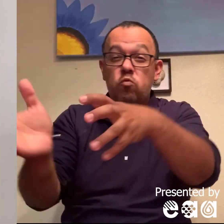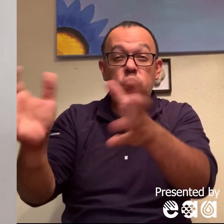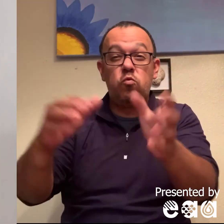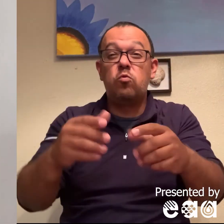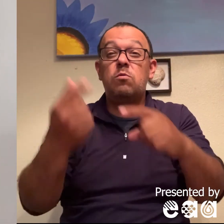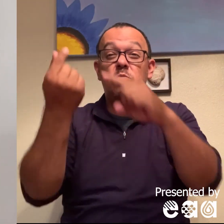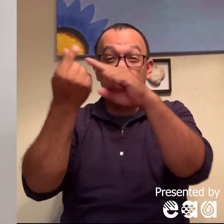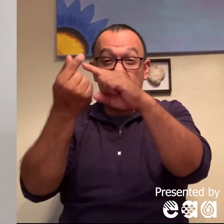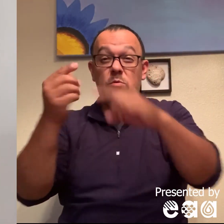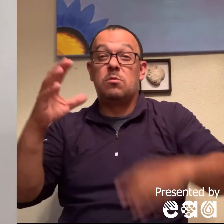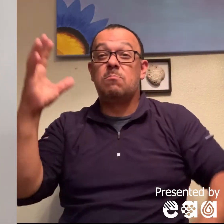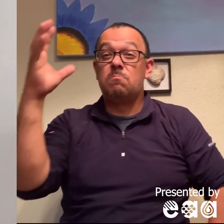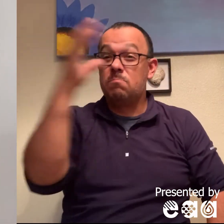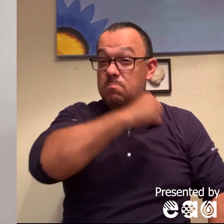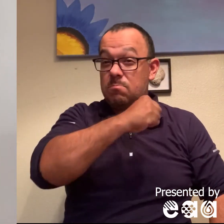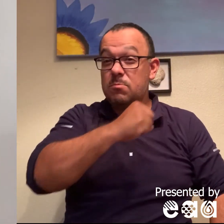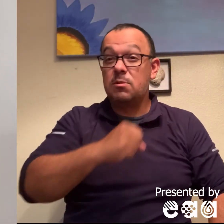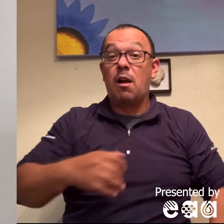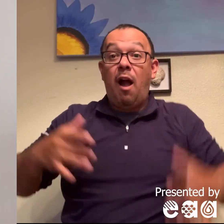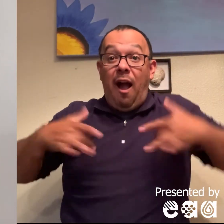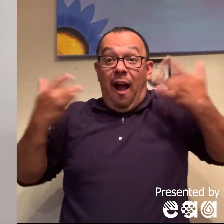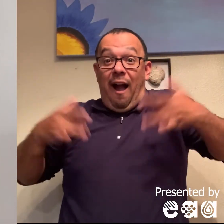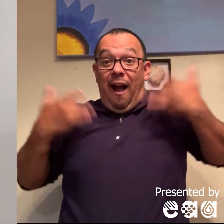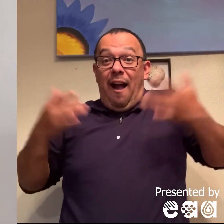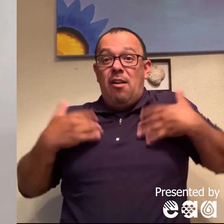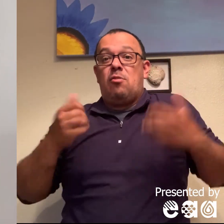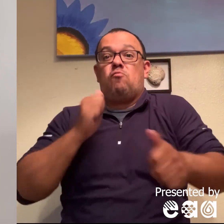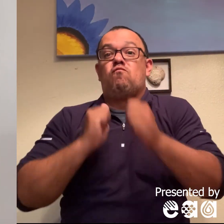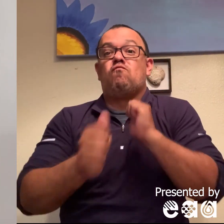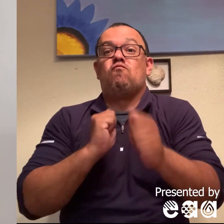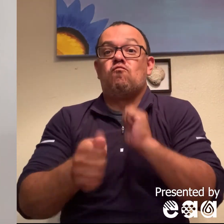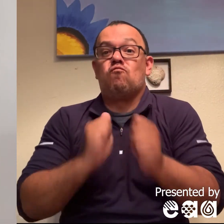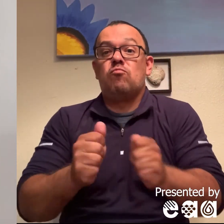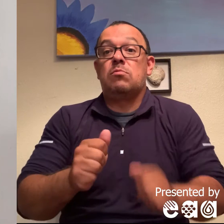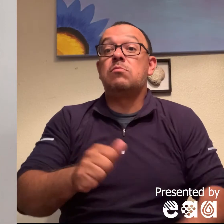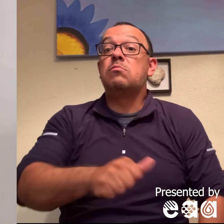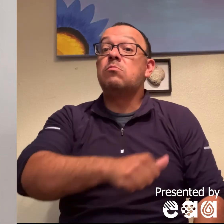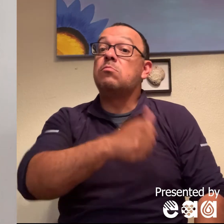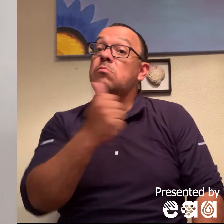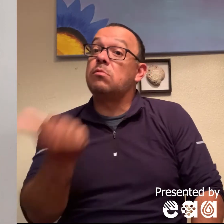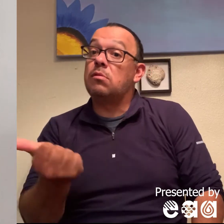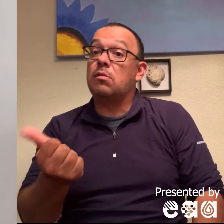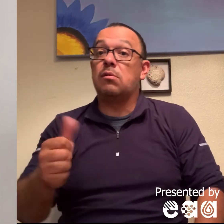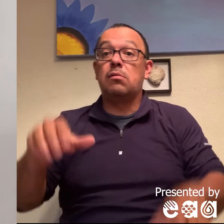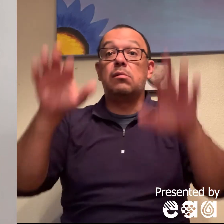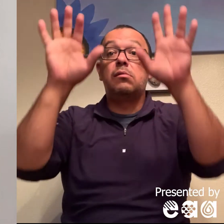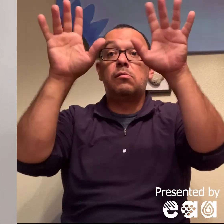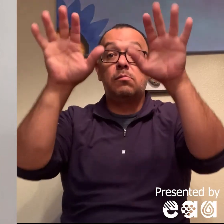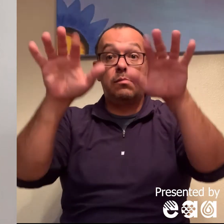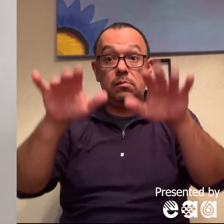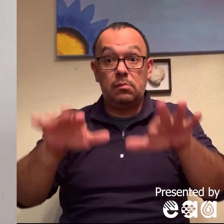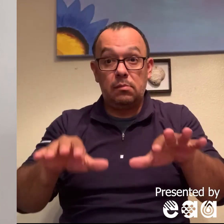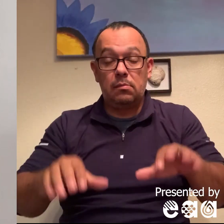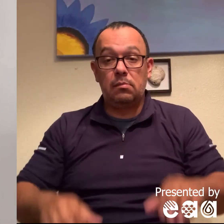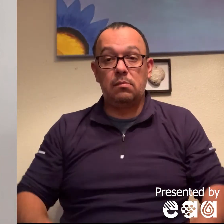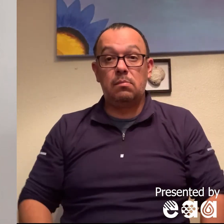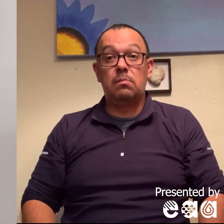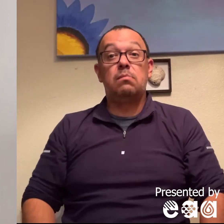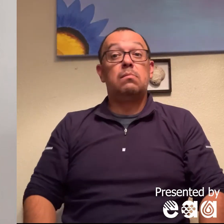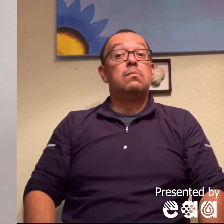He missed out on the excitement of racing with other